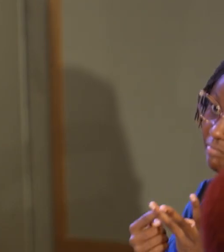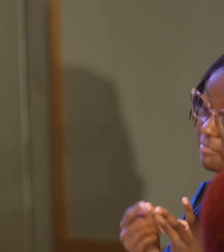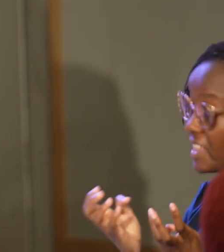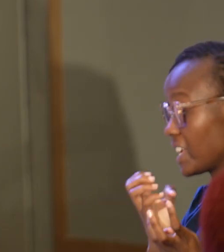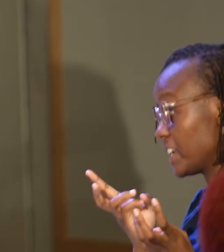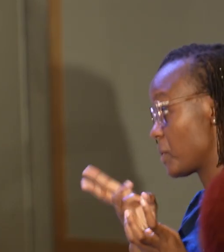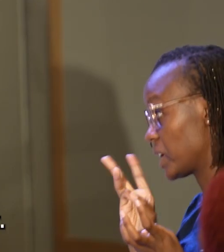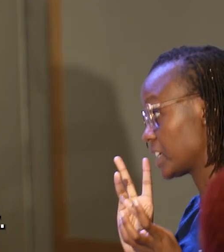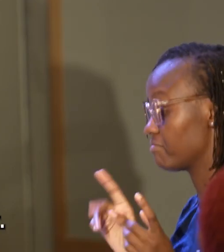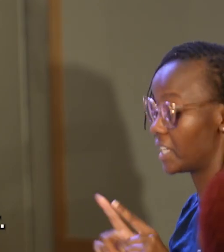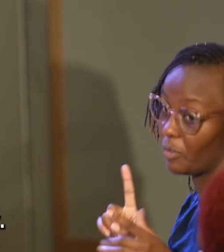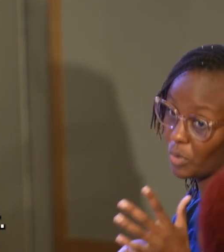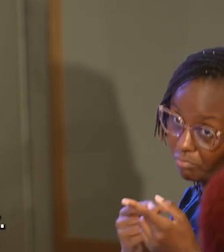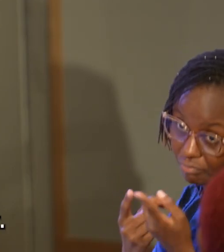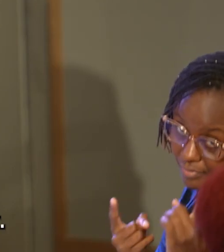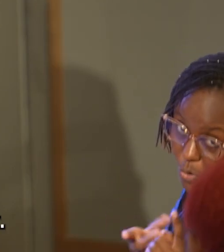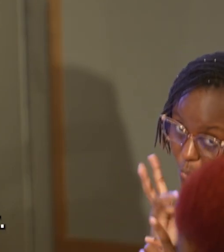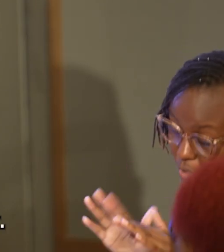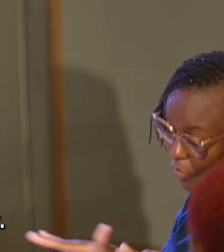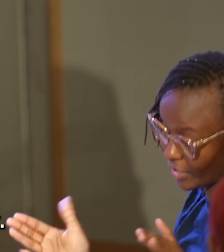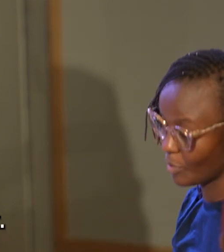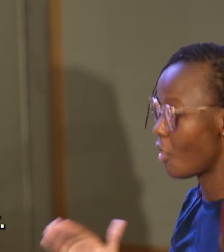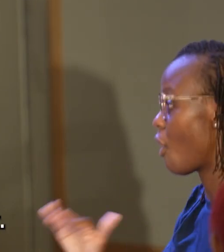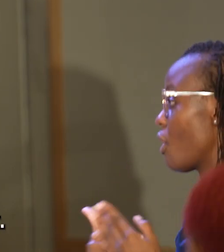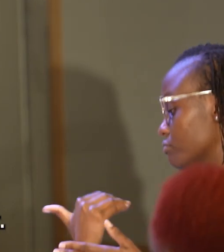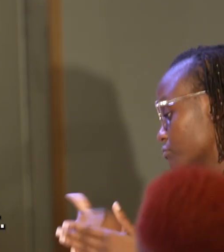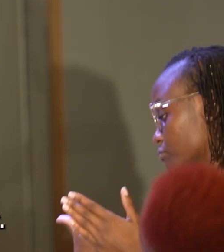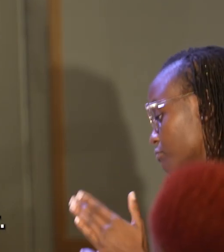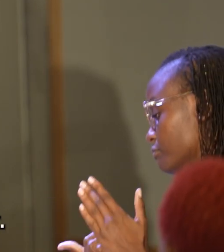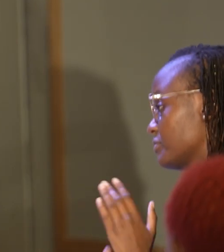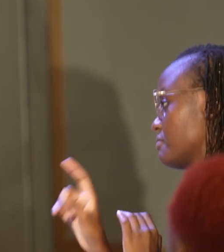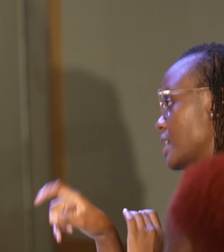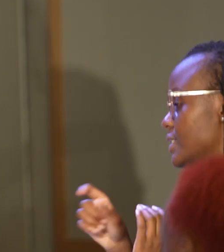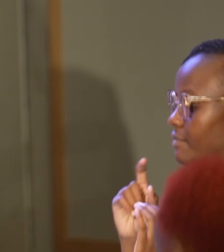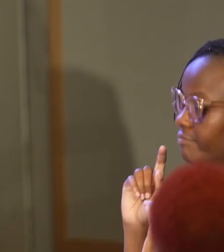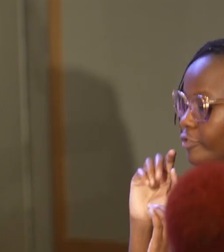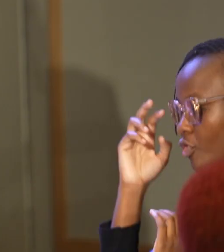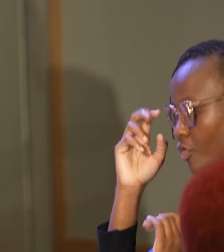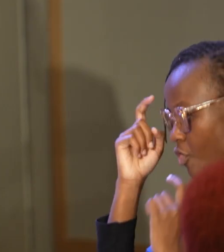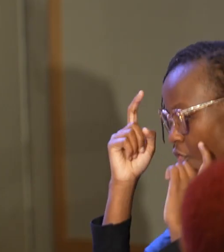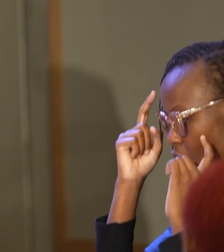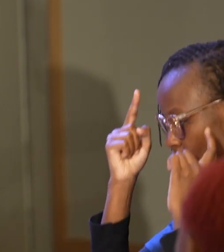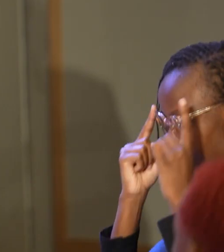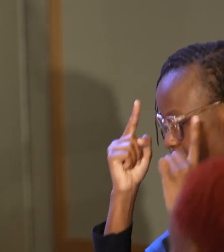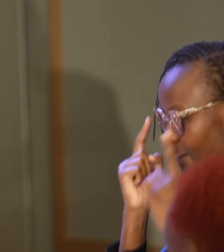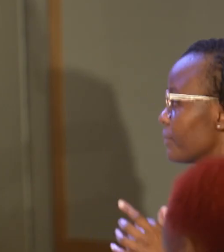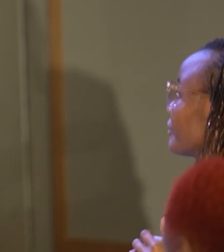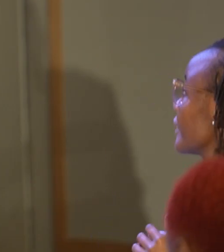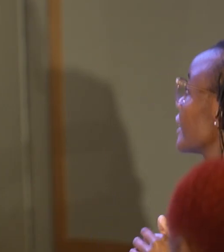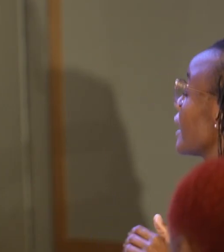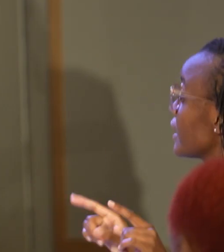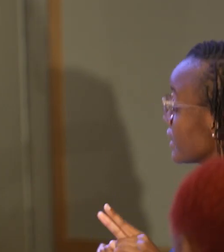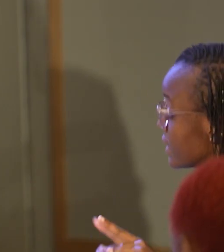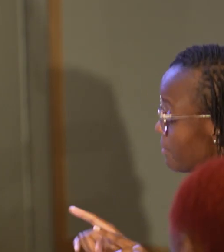like what we have on the table. So those costs must be taken into account. Yeah, I have to make it clear